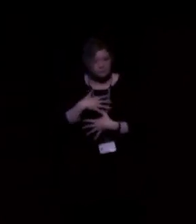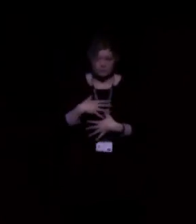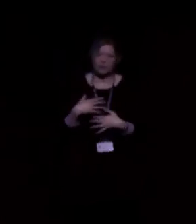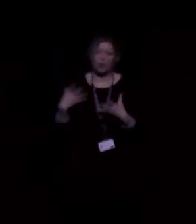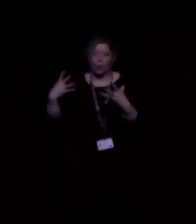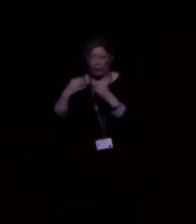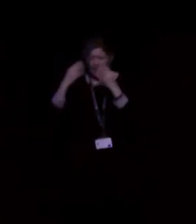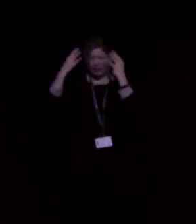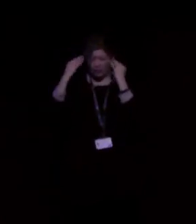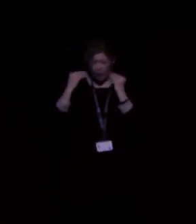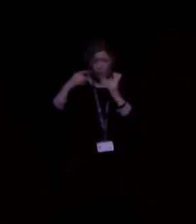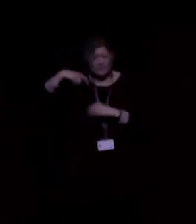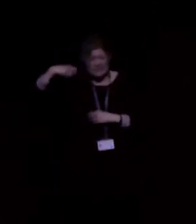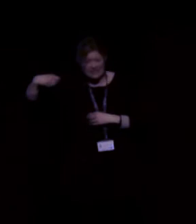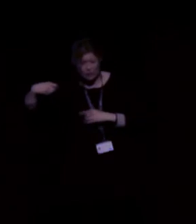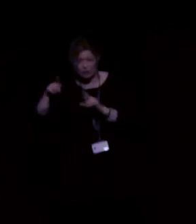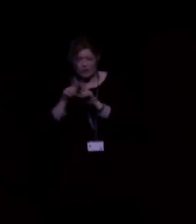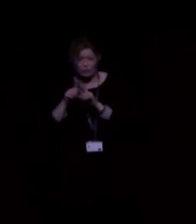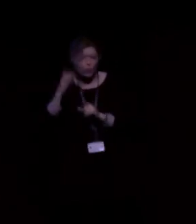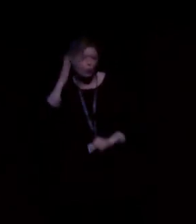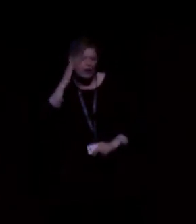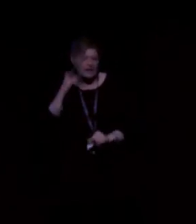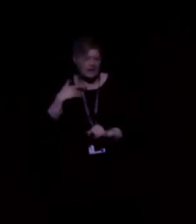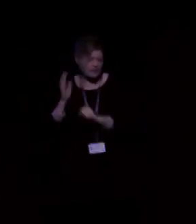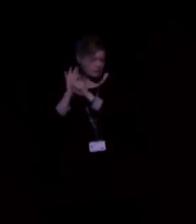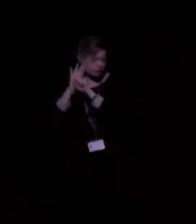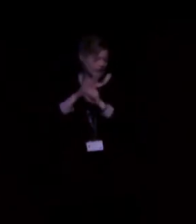loss, tinnitus, and pressure in one ear.